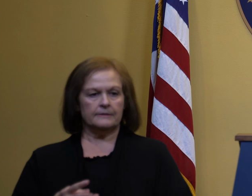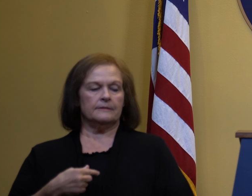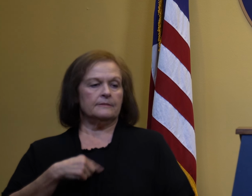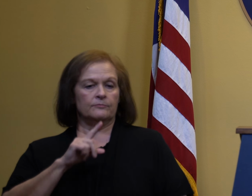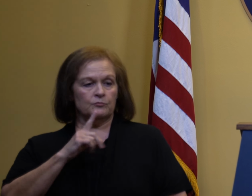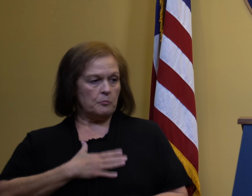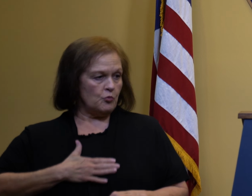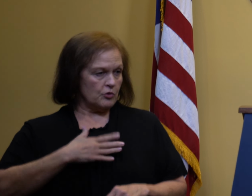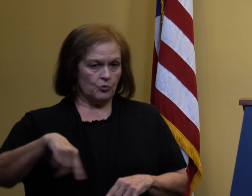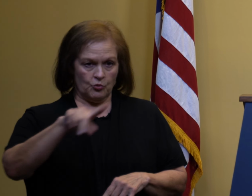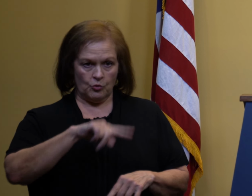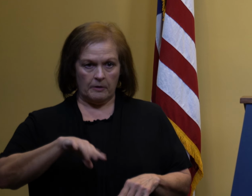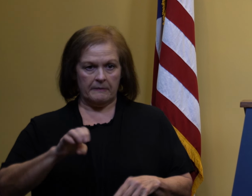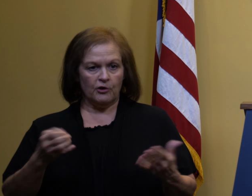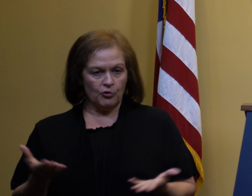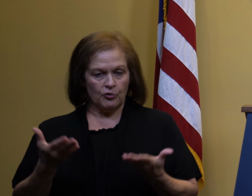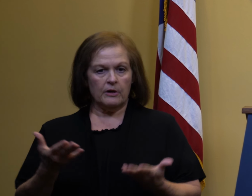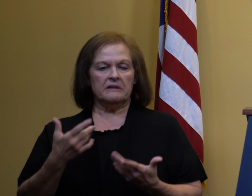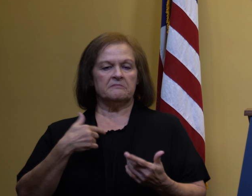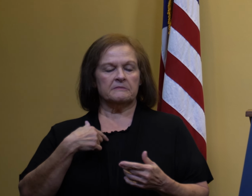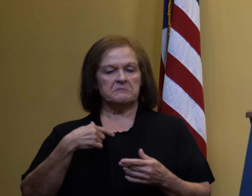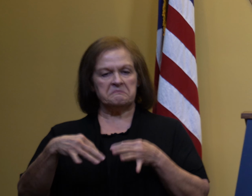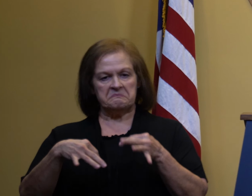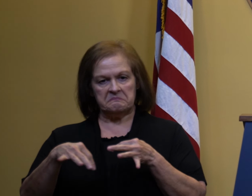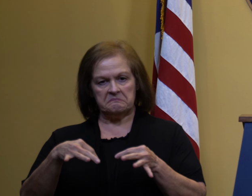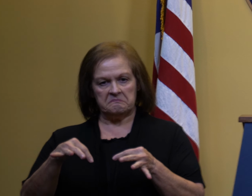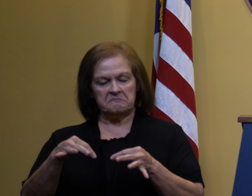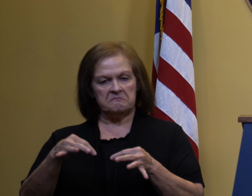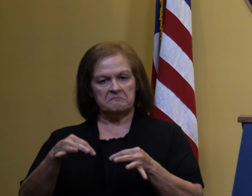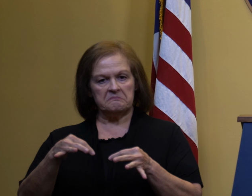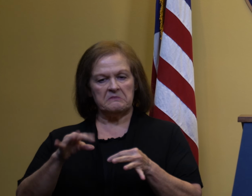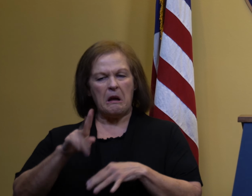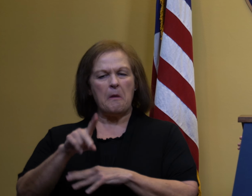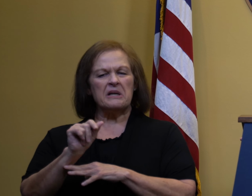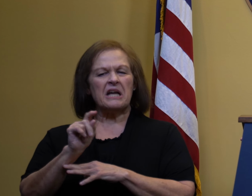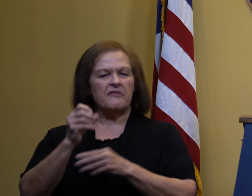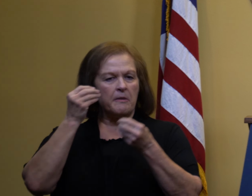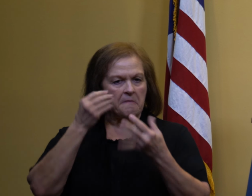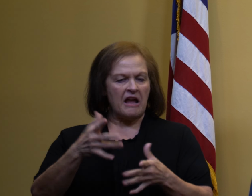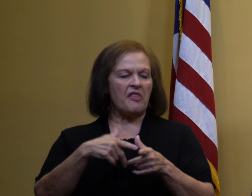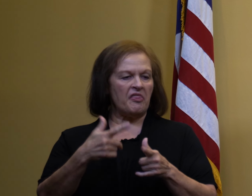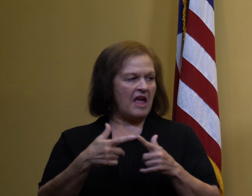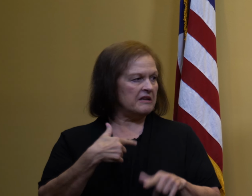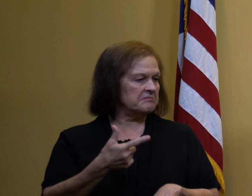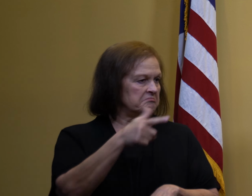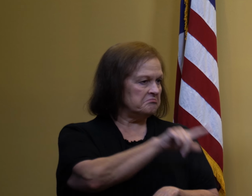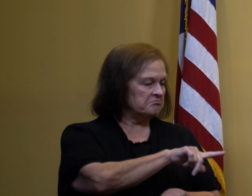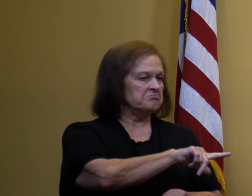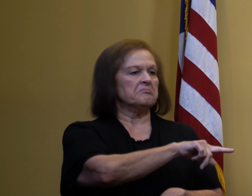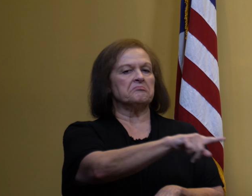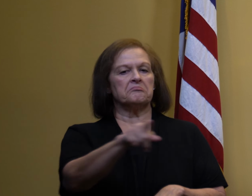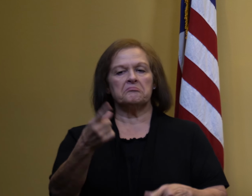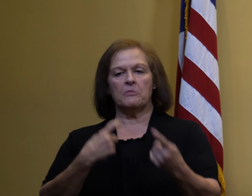appreciate you being here. I'll go through some brief updates as I always do, turn it over then to John to then run us through questions